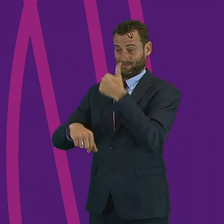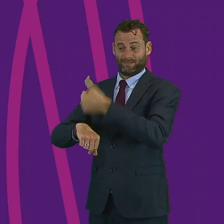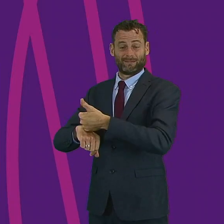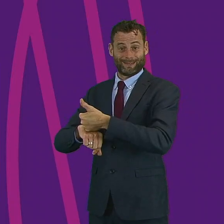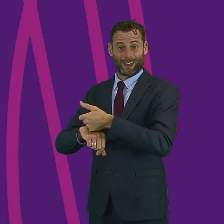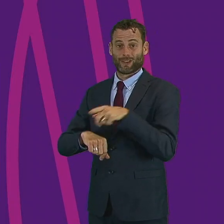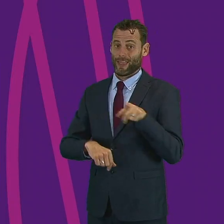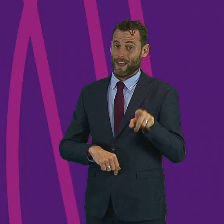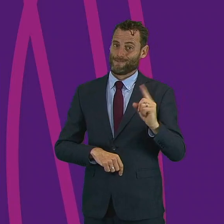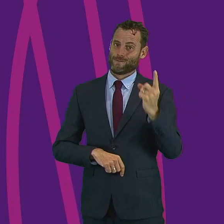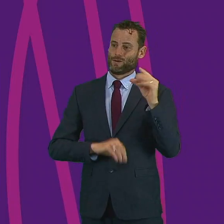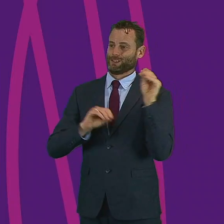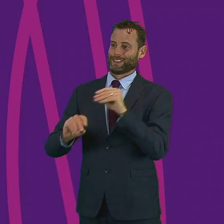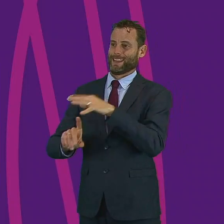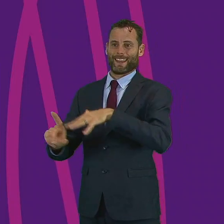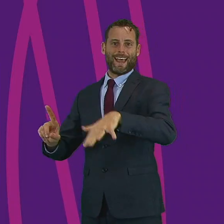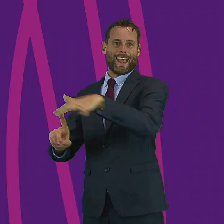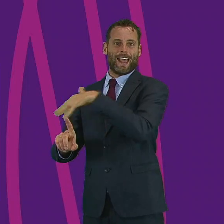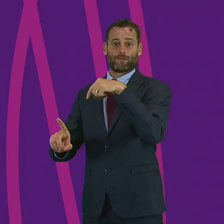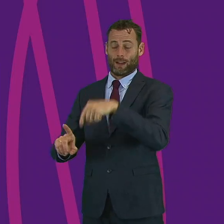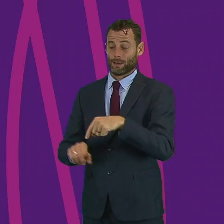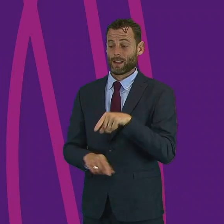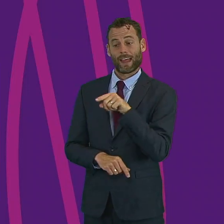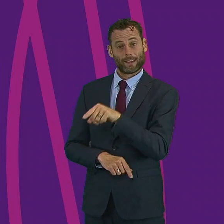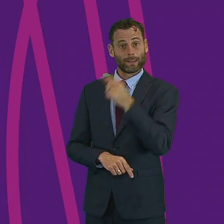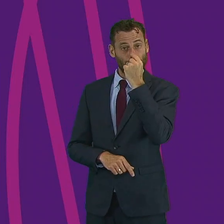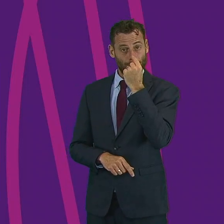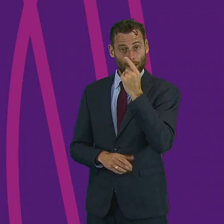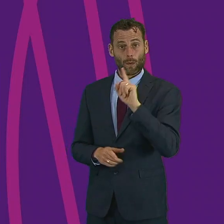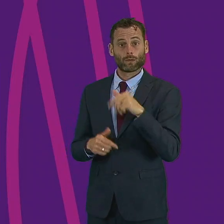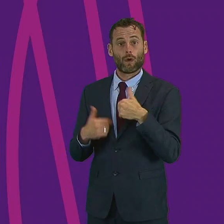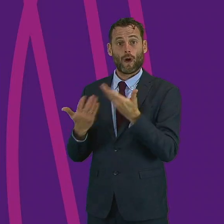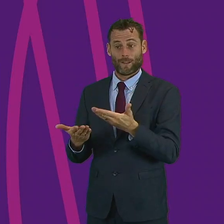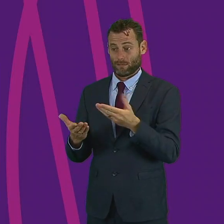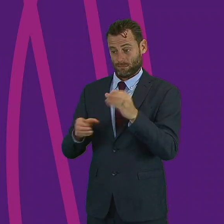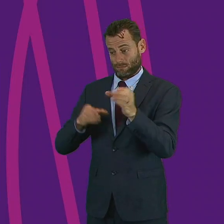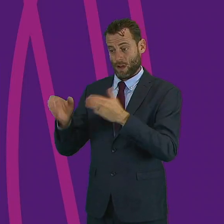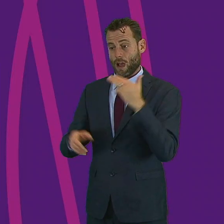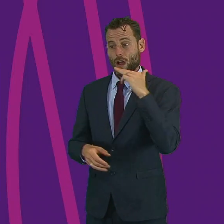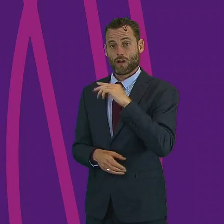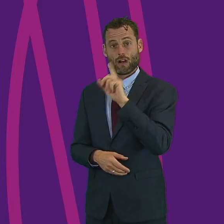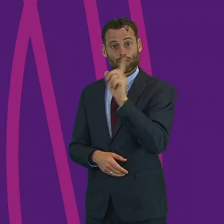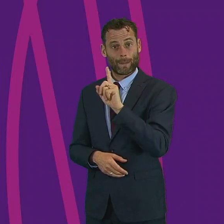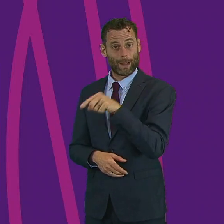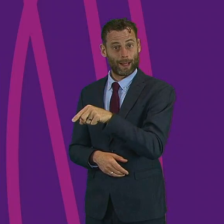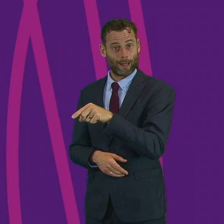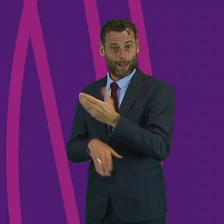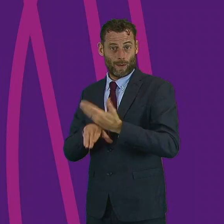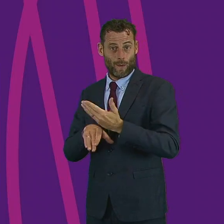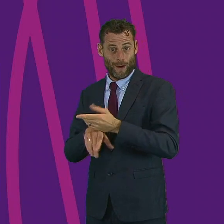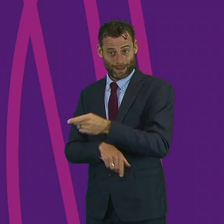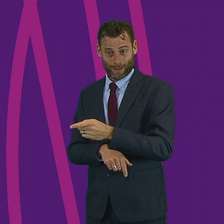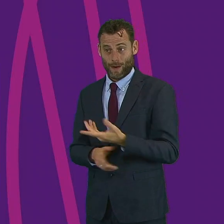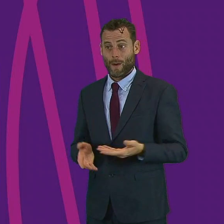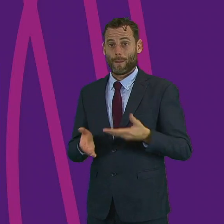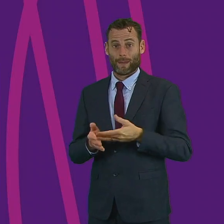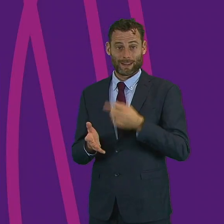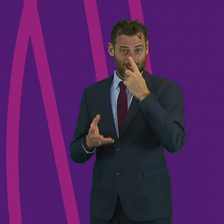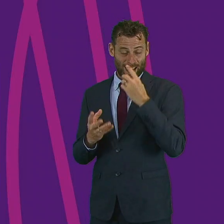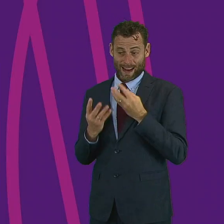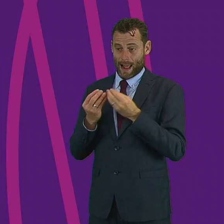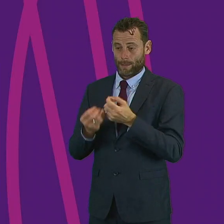regenerate after the COVID-19 pandemic, and to welcome the confirmation that Social Security Scotland's headquarters will be